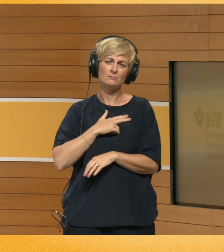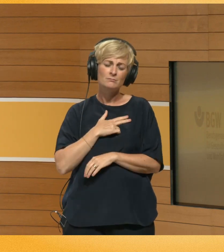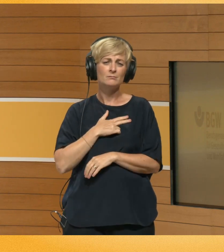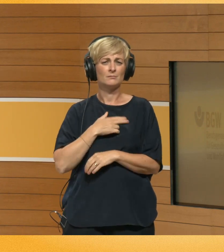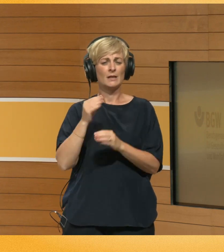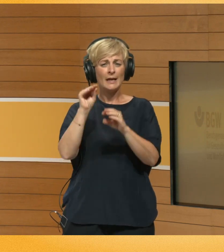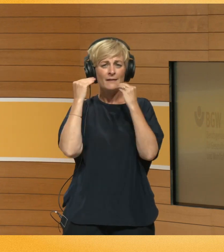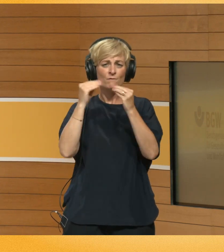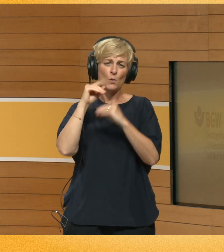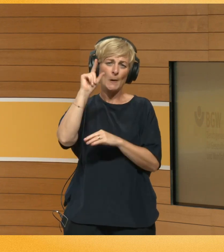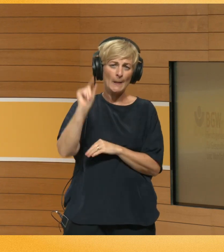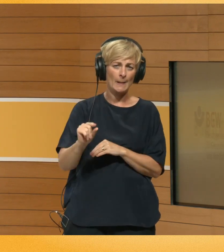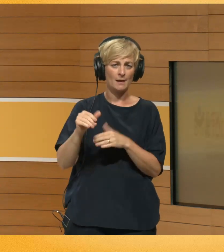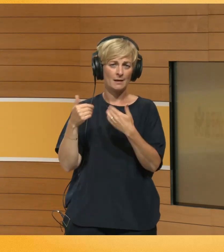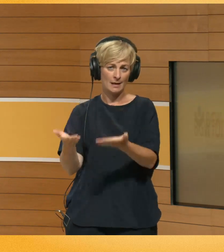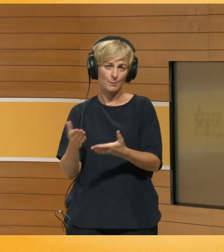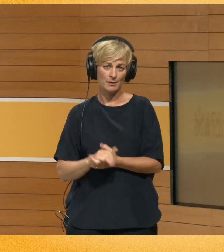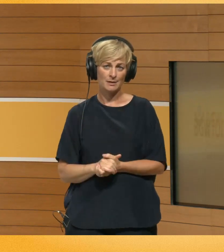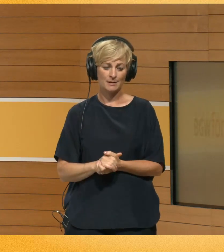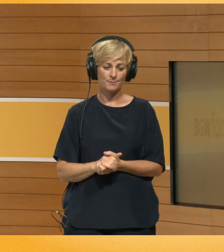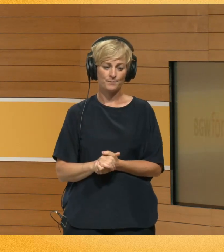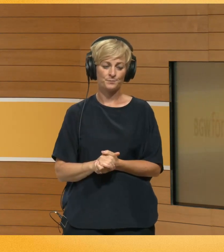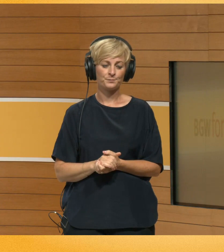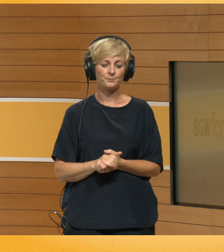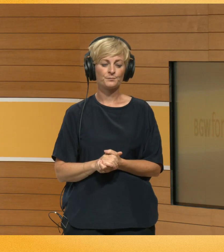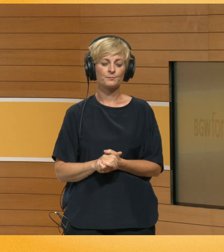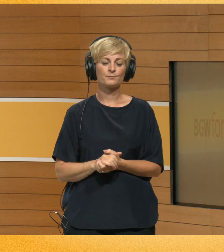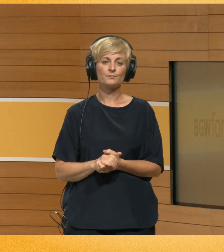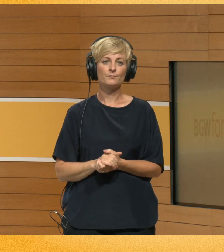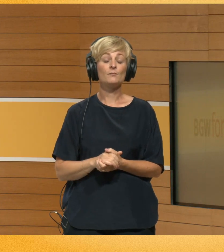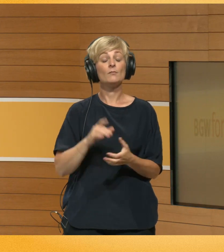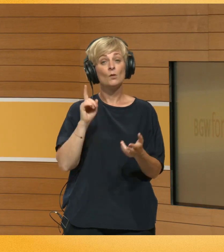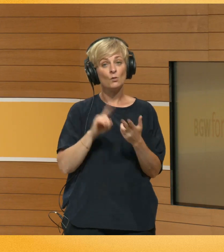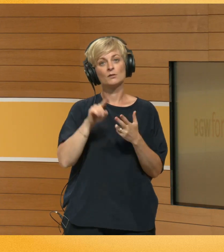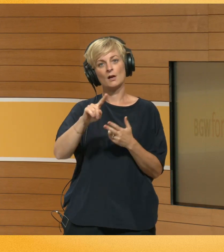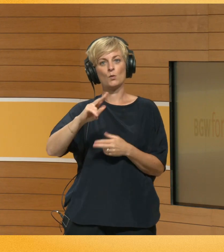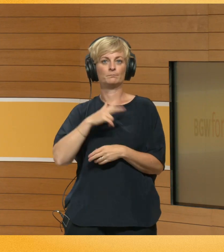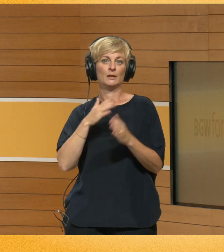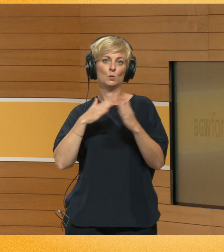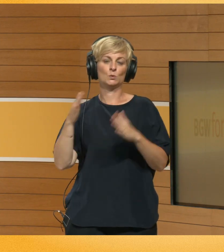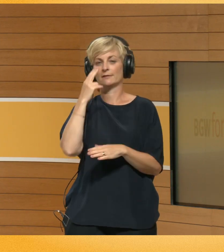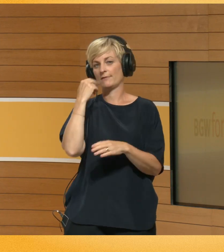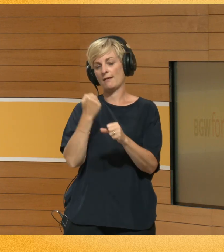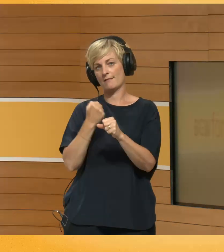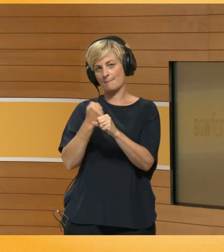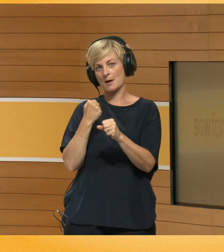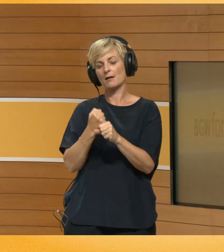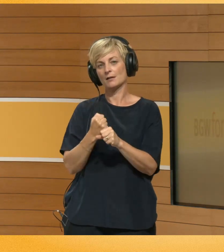there was also serious blunders that were caused. Think about